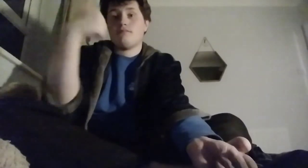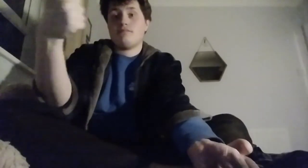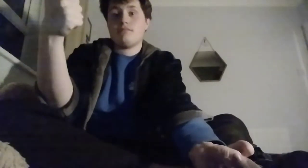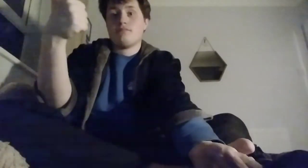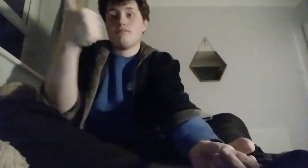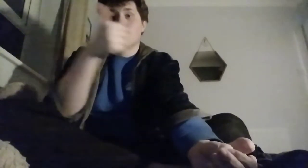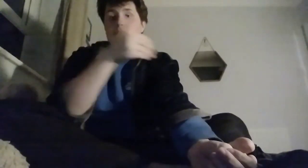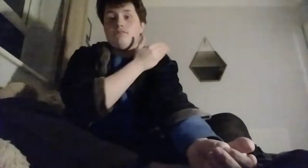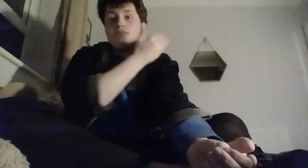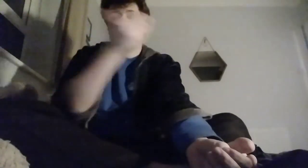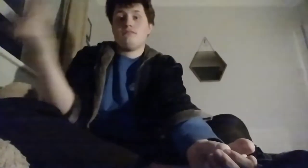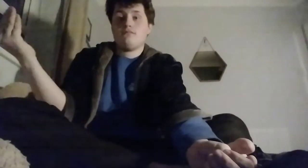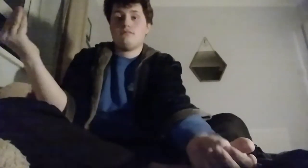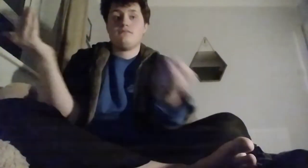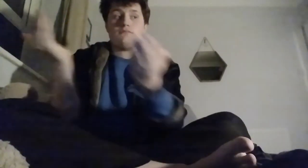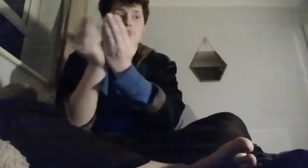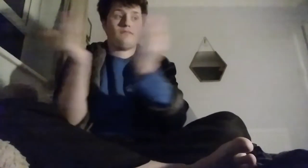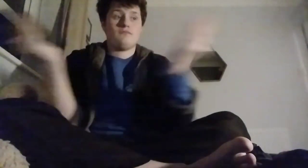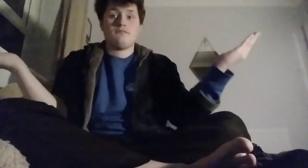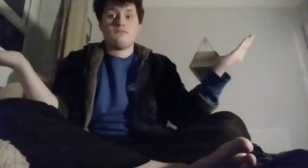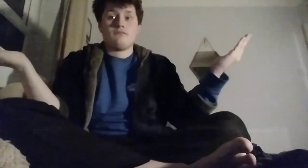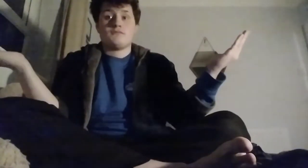I believe in you?